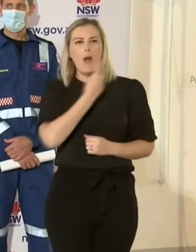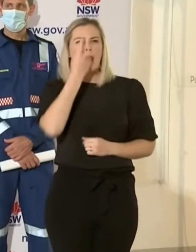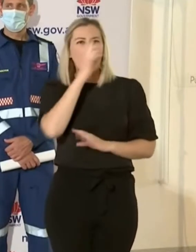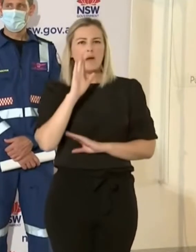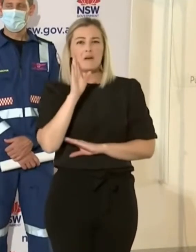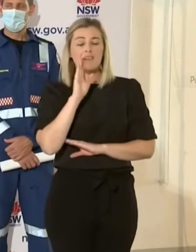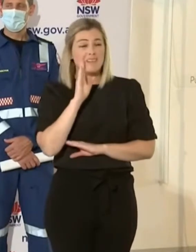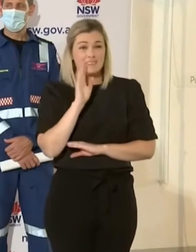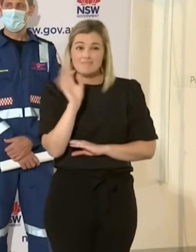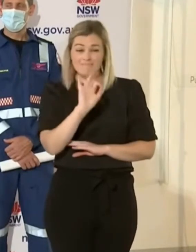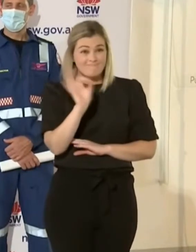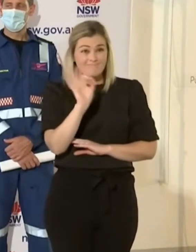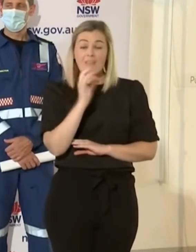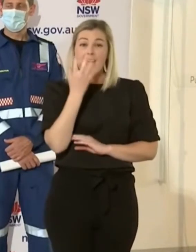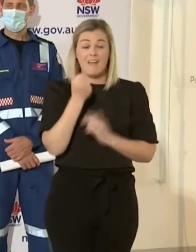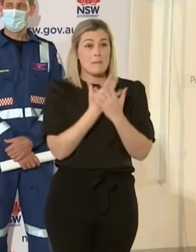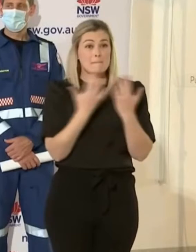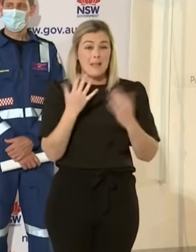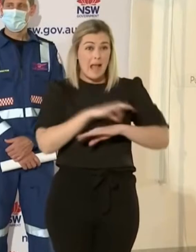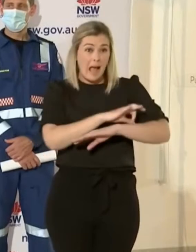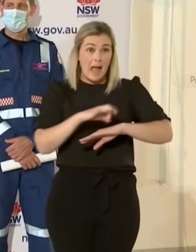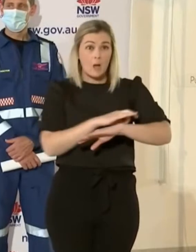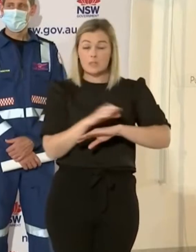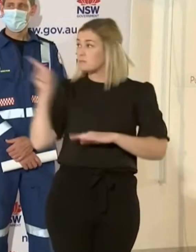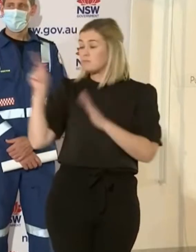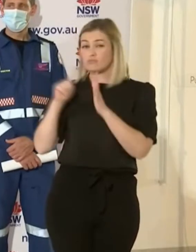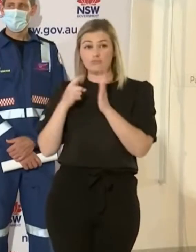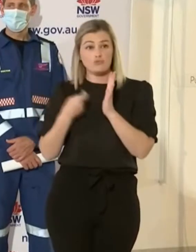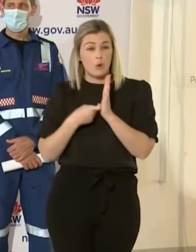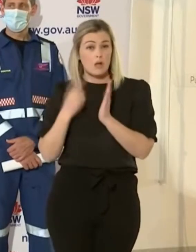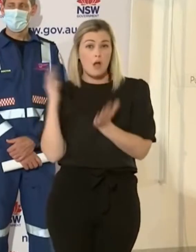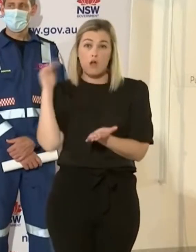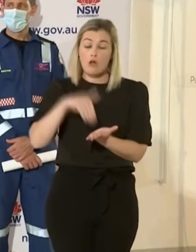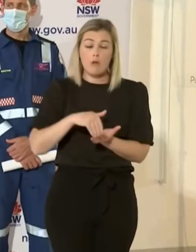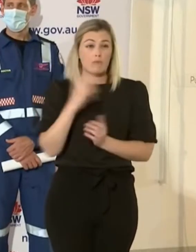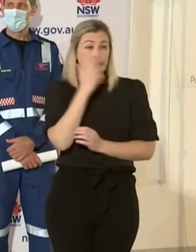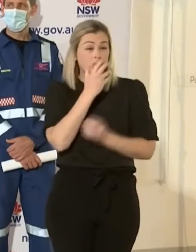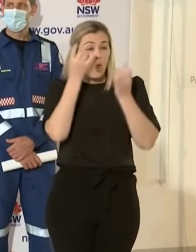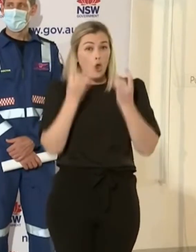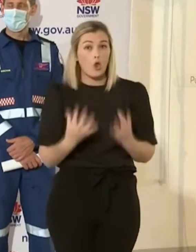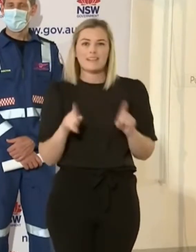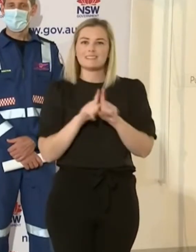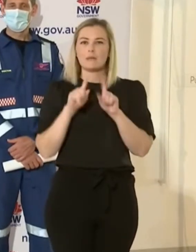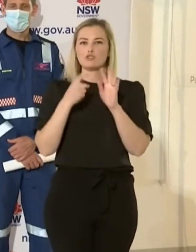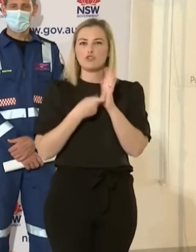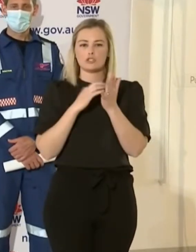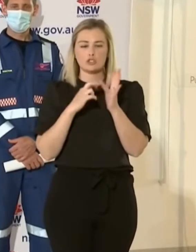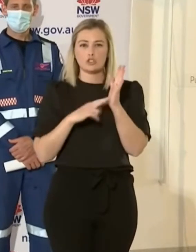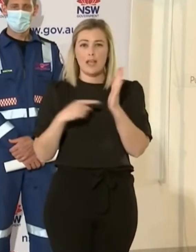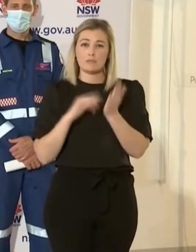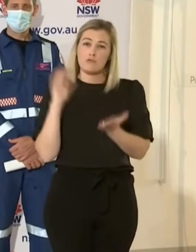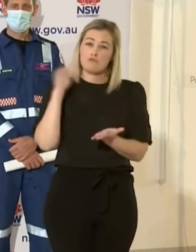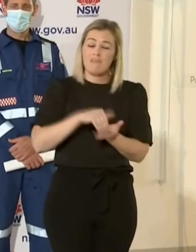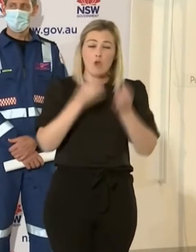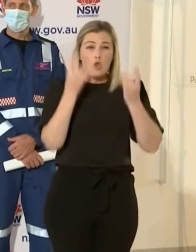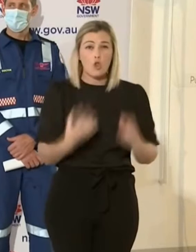morning. He's over here. Dr. McAnulty is here very early getting ready. So is Dr. Chant and the others. There's a massive